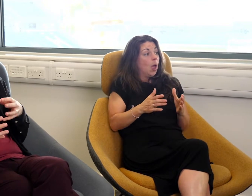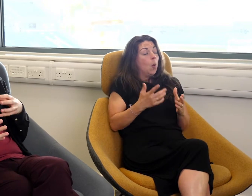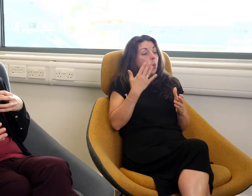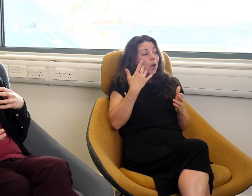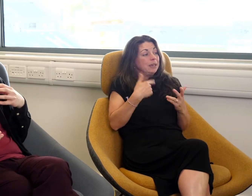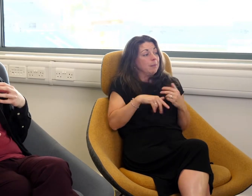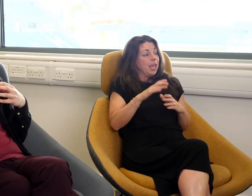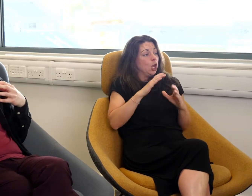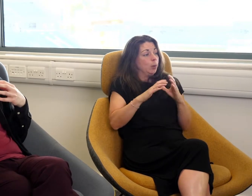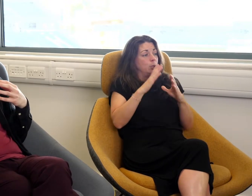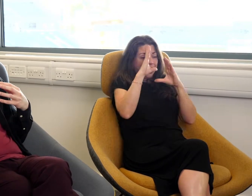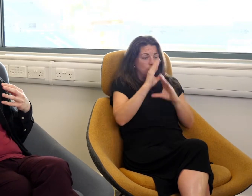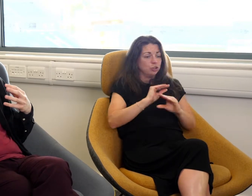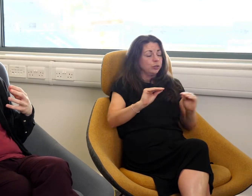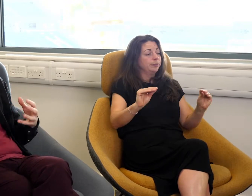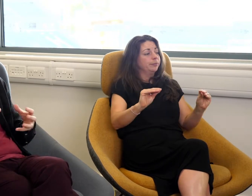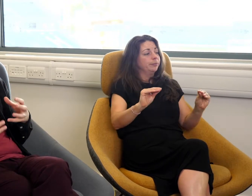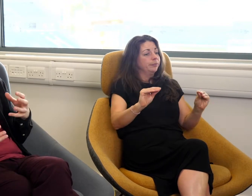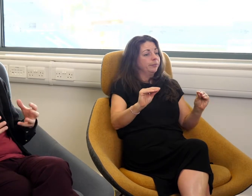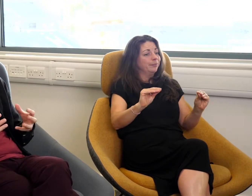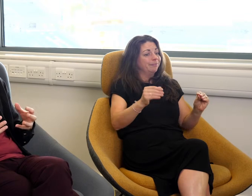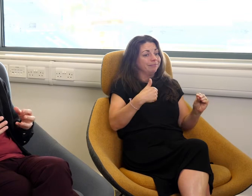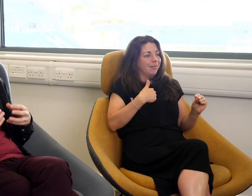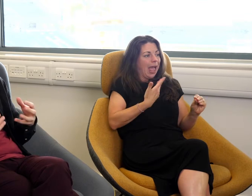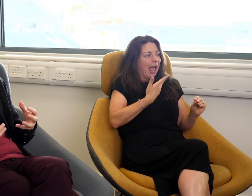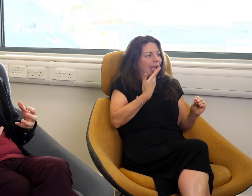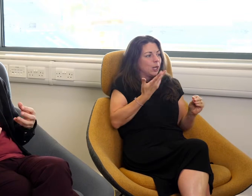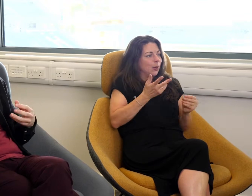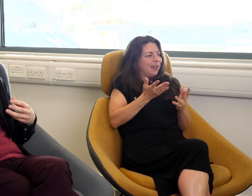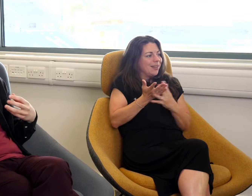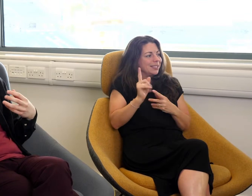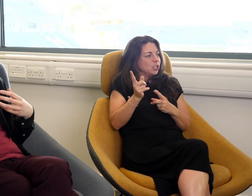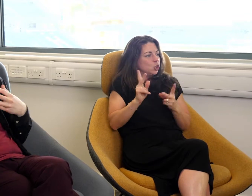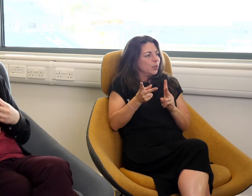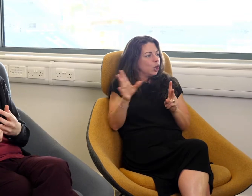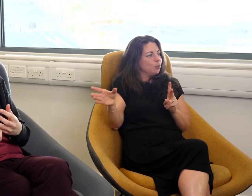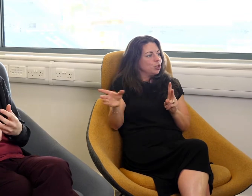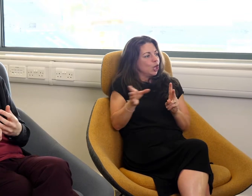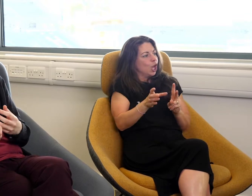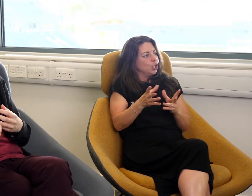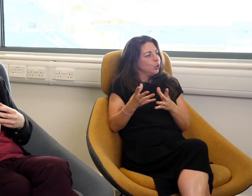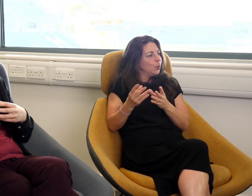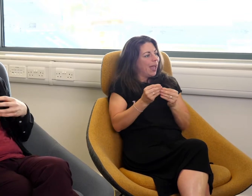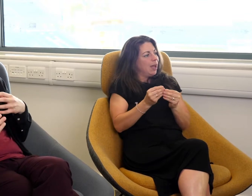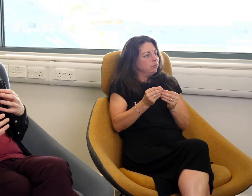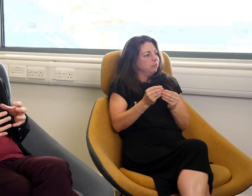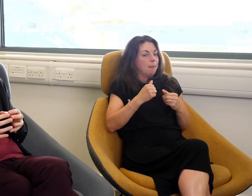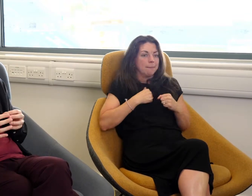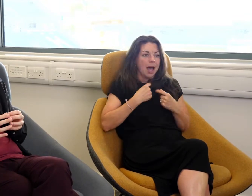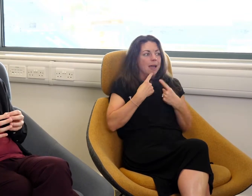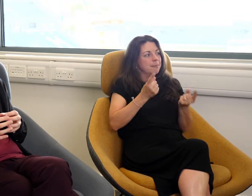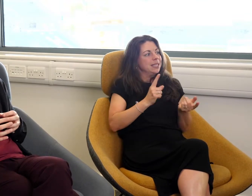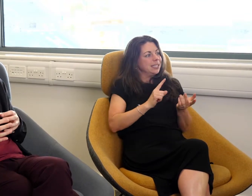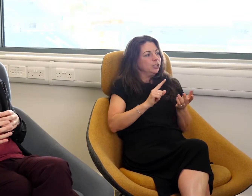like, I don't have access to an interpreter to sort of help with that, and so I'm very keen to kind of understand